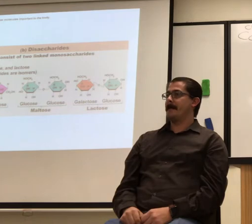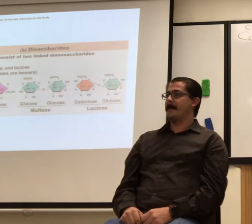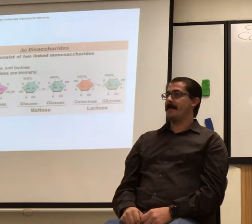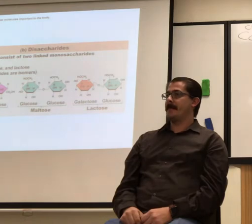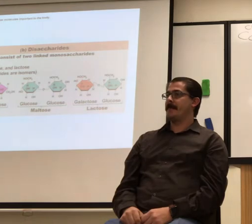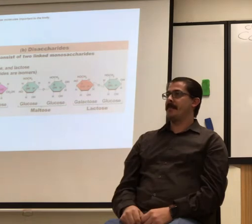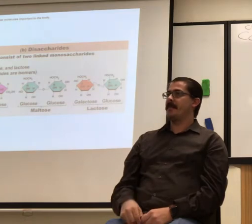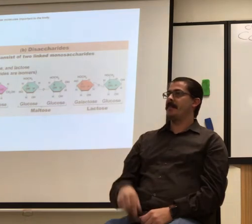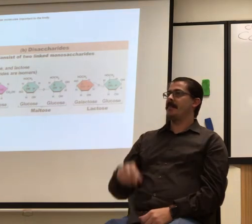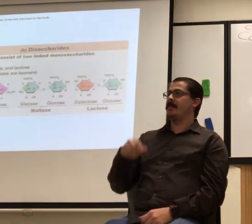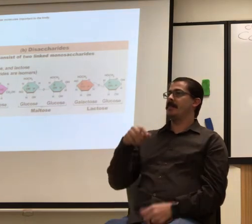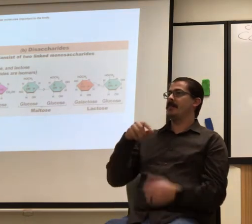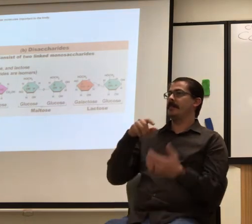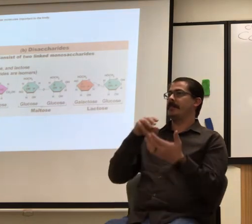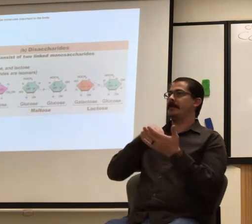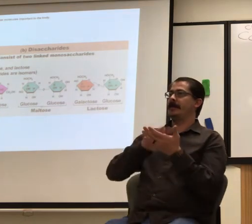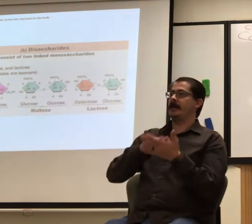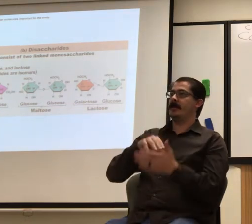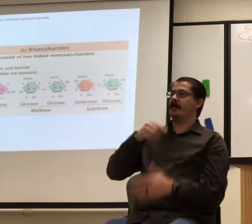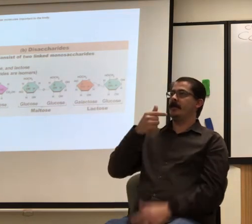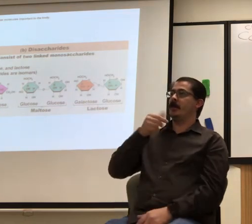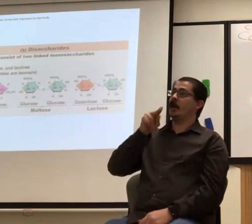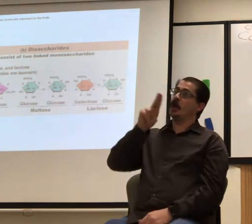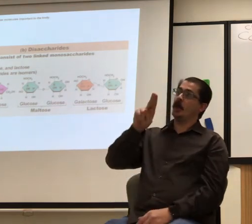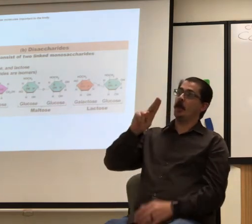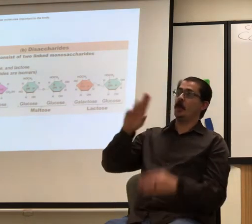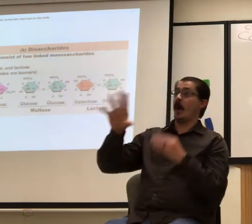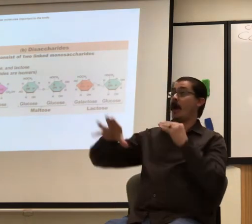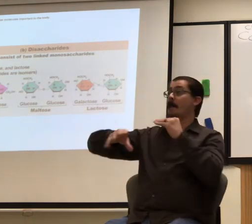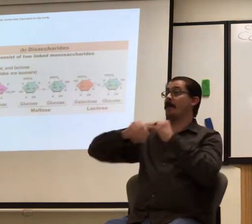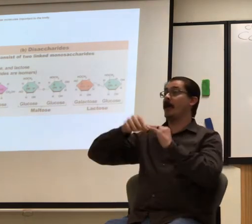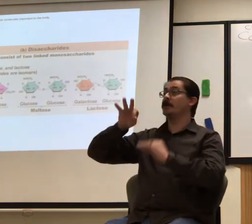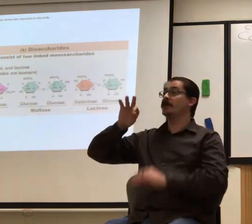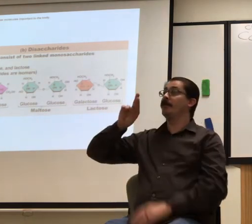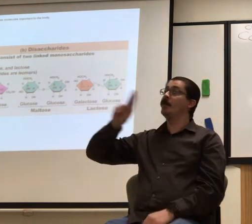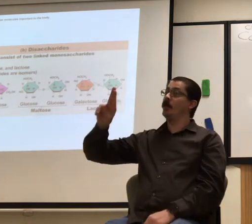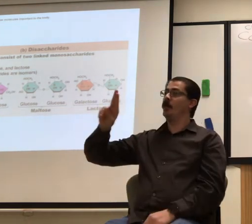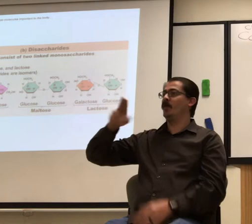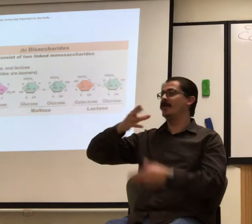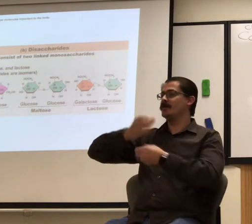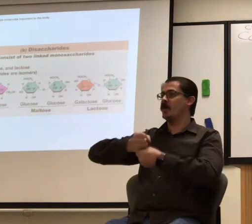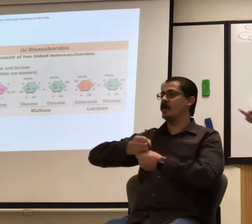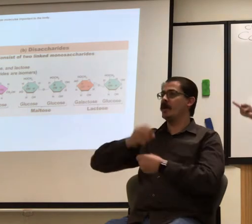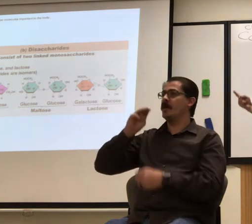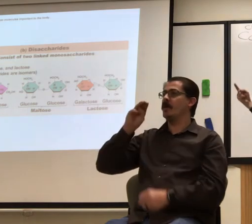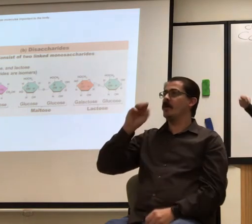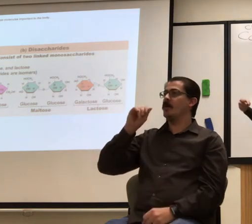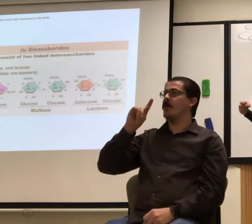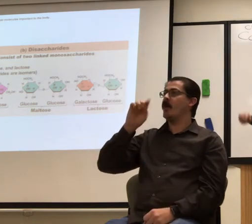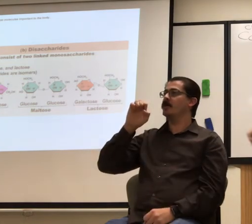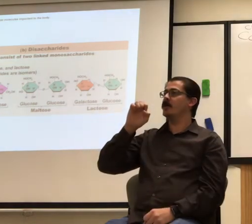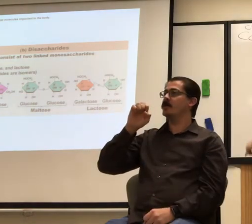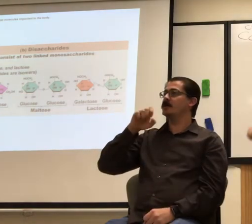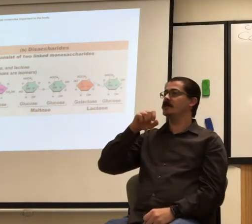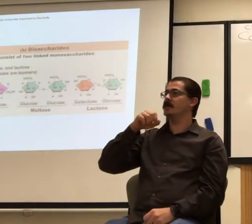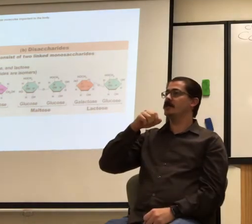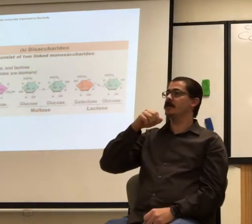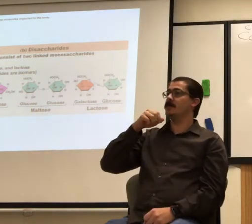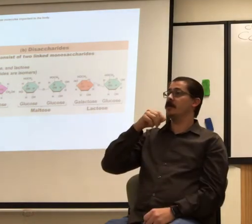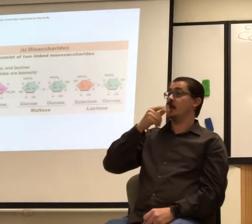I'll just put glue plus fru for short. Maltose is a glucose linked to another glucose.